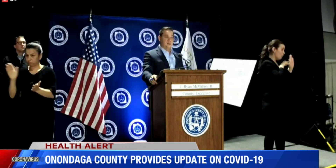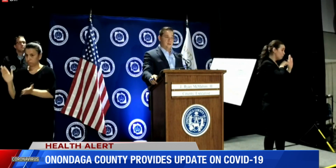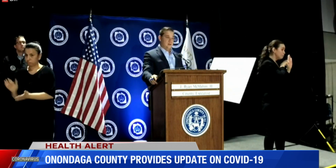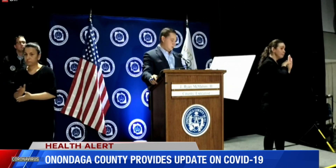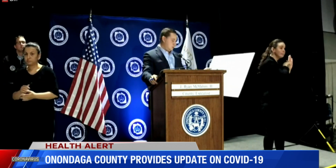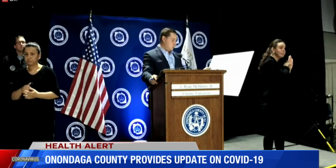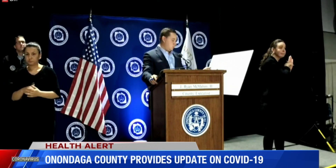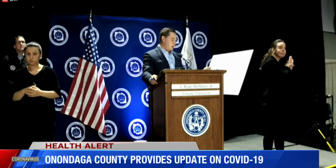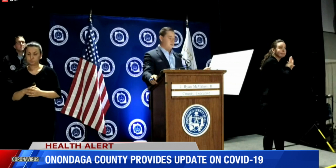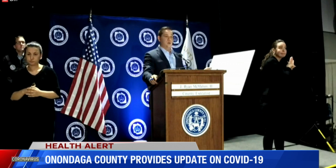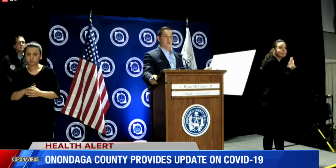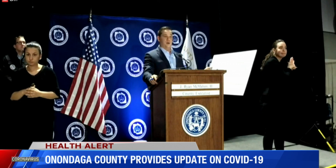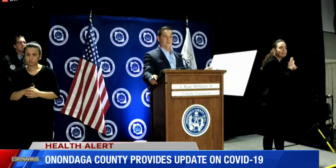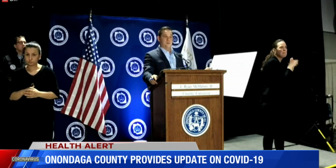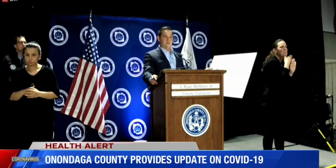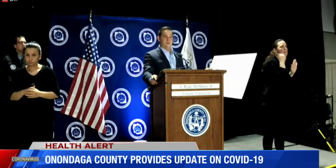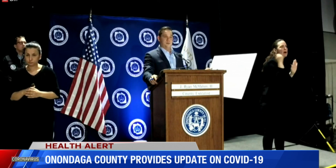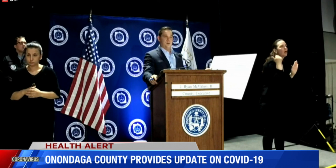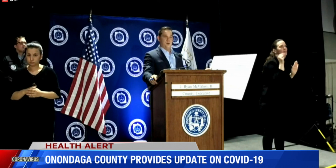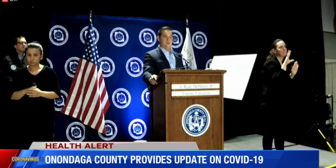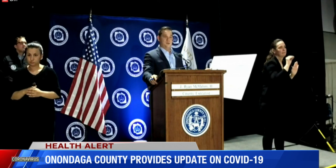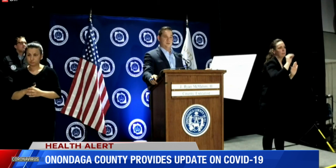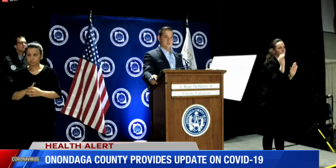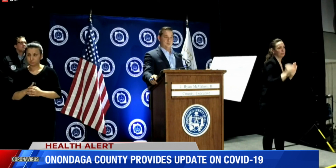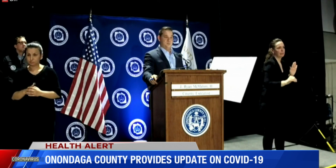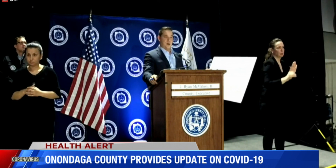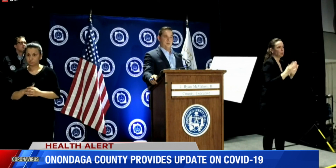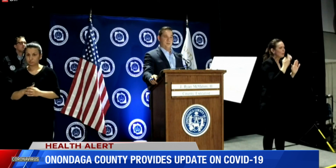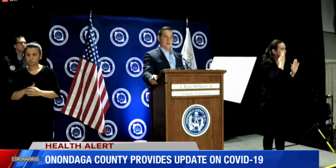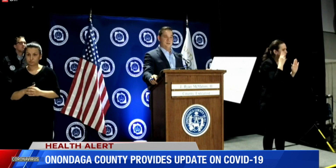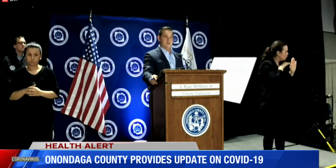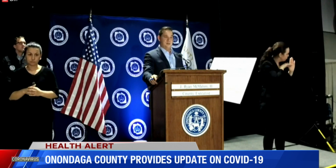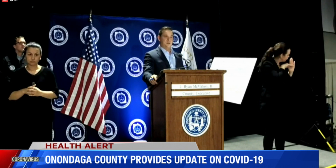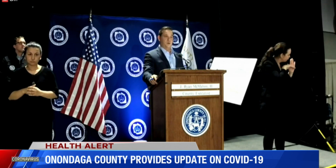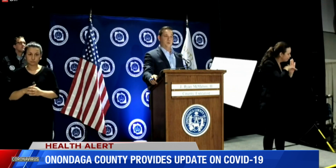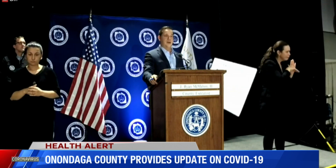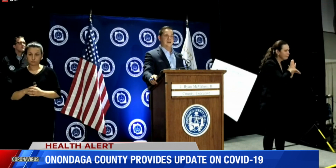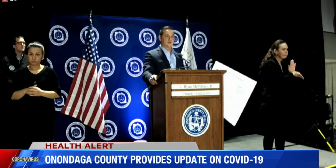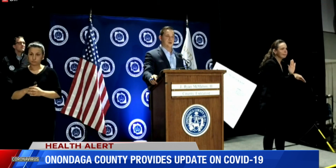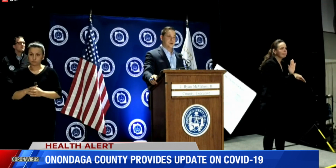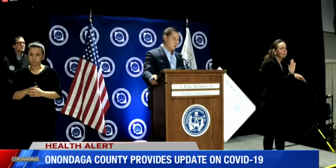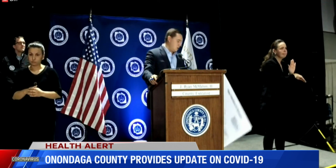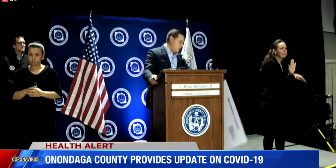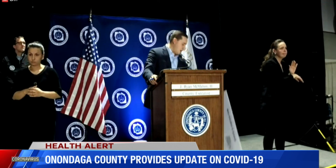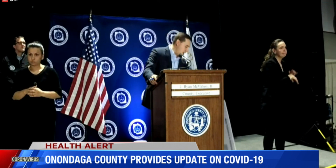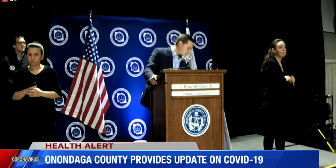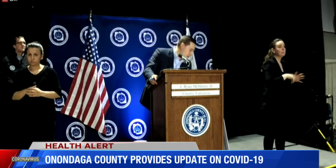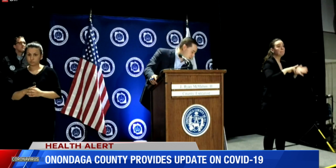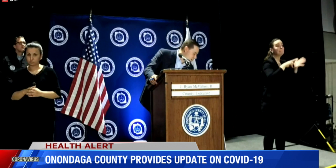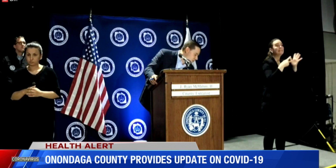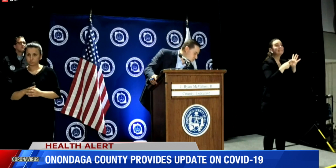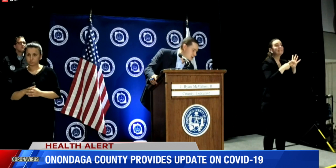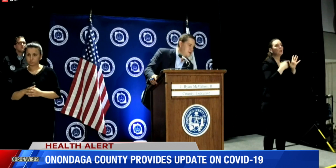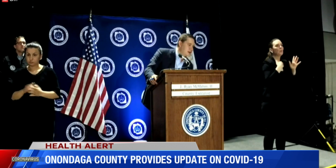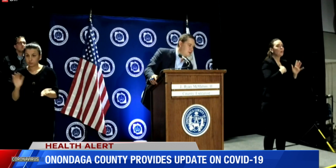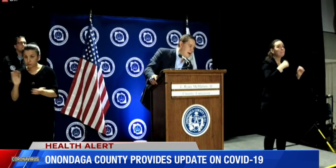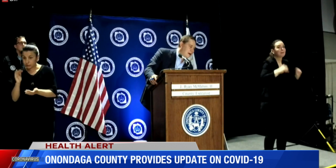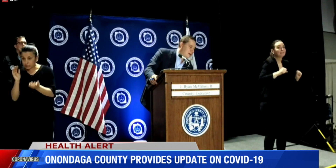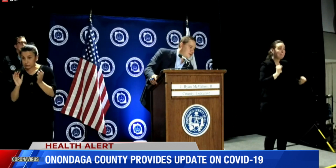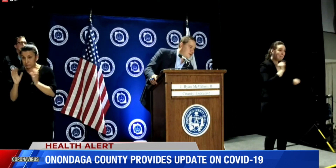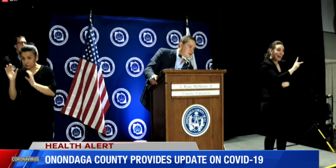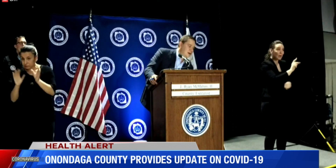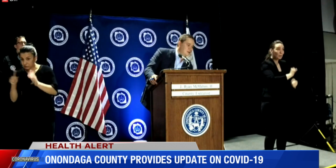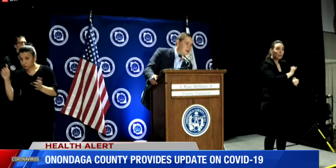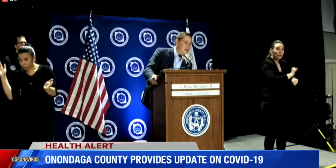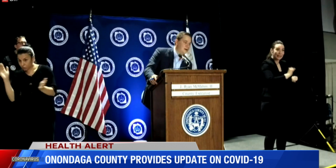50%, we have a new curve, which probably means get to normal faster. If you hit the yellow line,